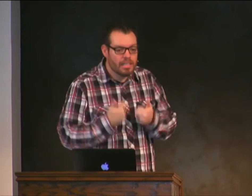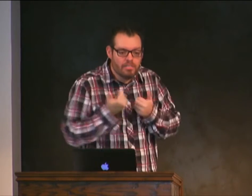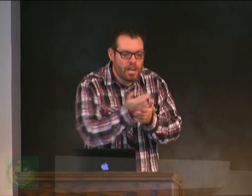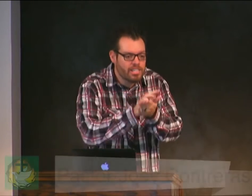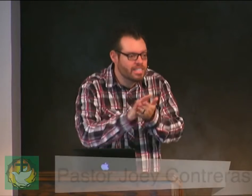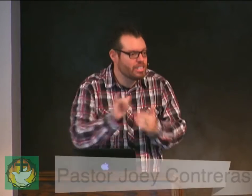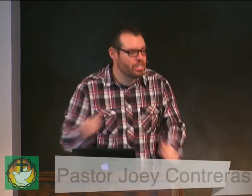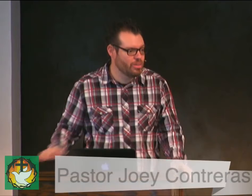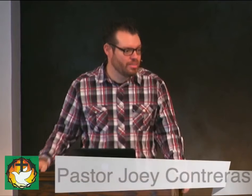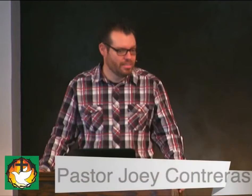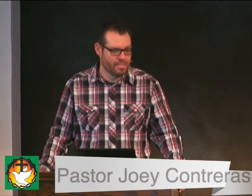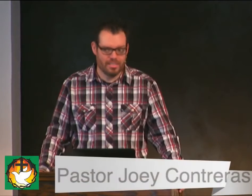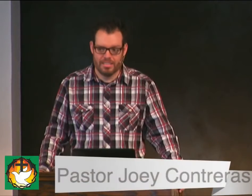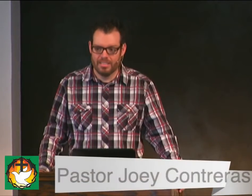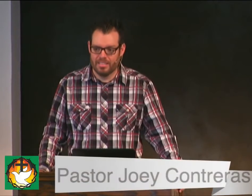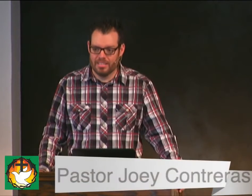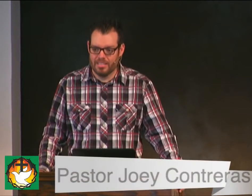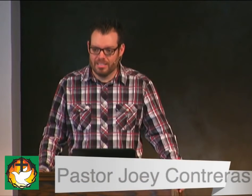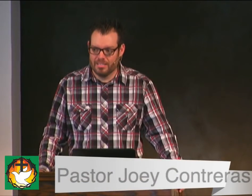He helps me live righteousness too.